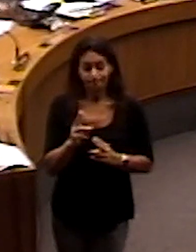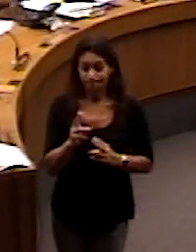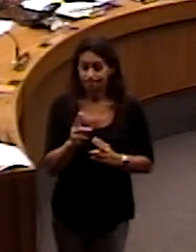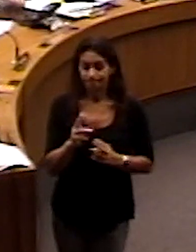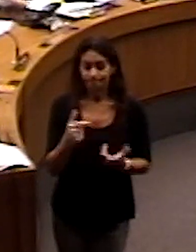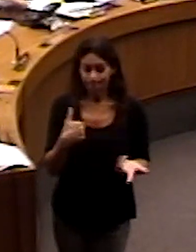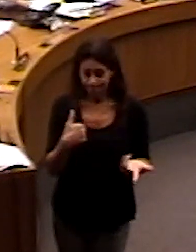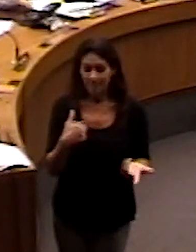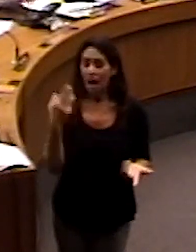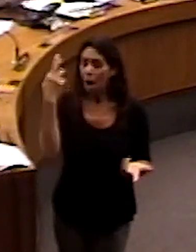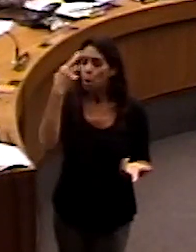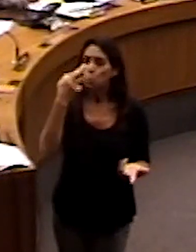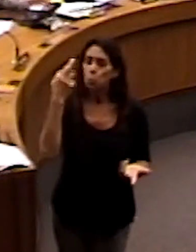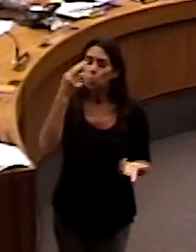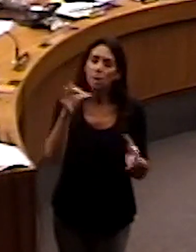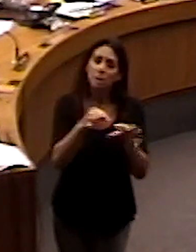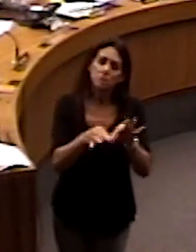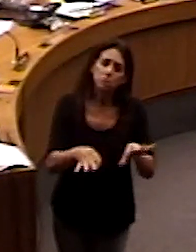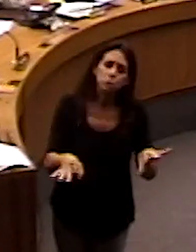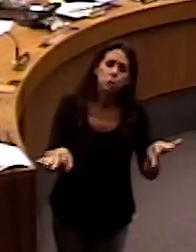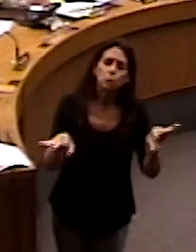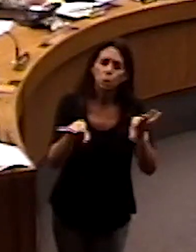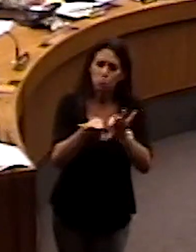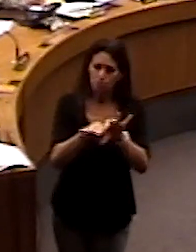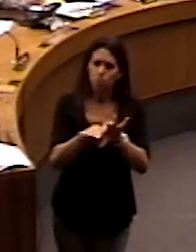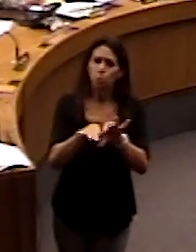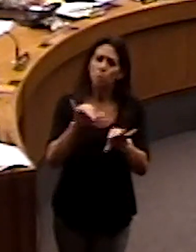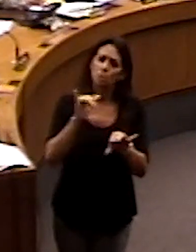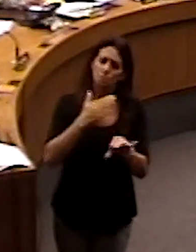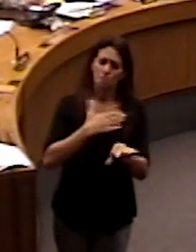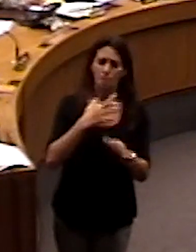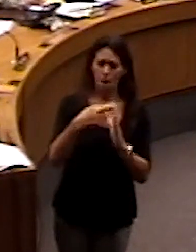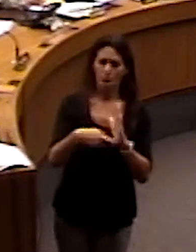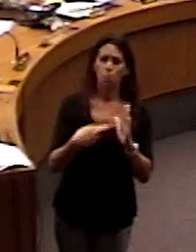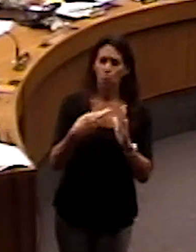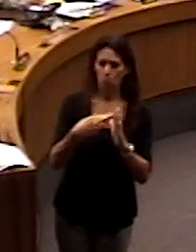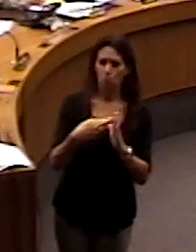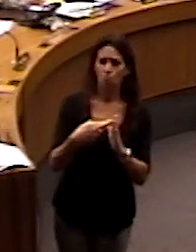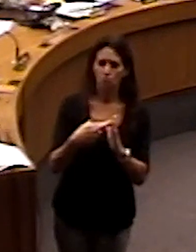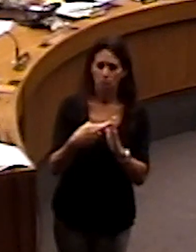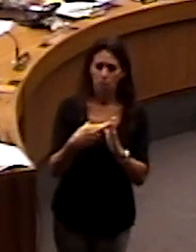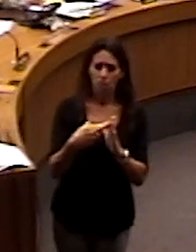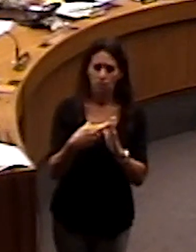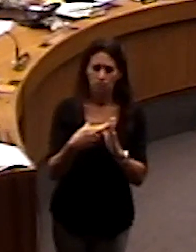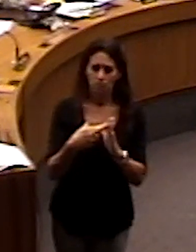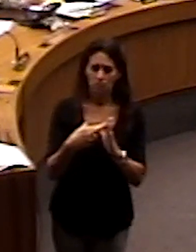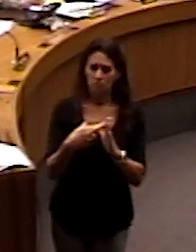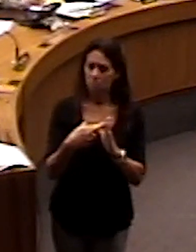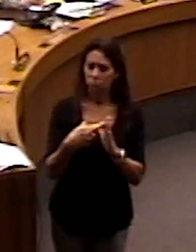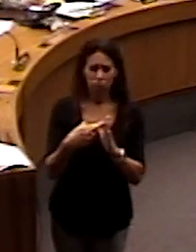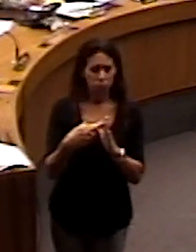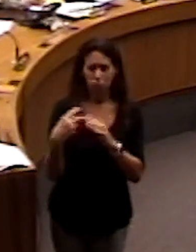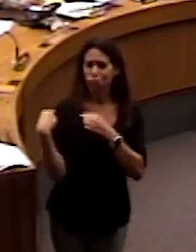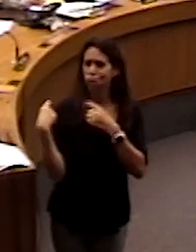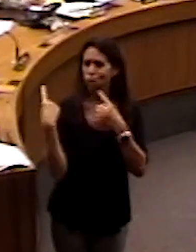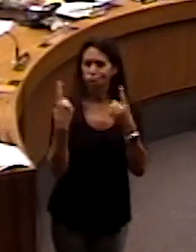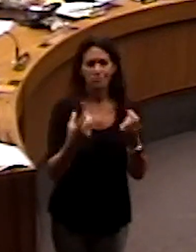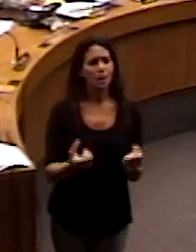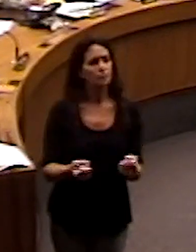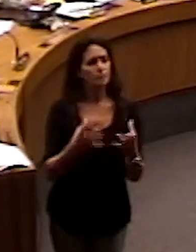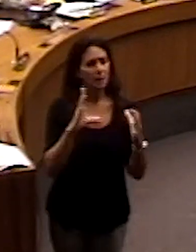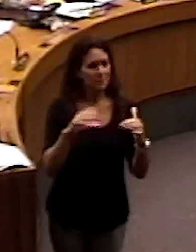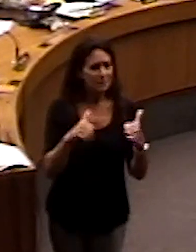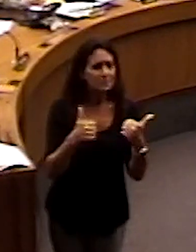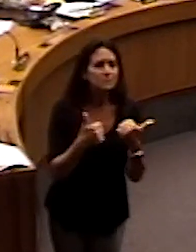I realize the importance of what I'm going to be doing. Have faced many challenges, particularly with